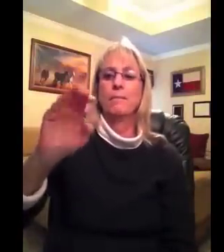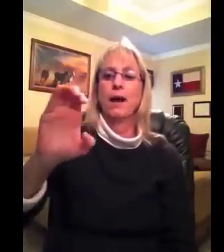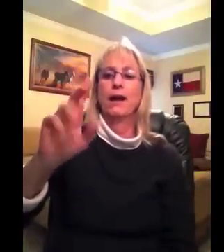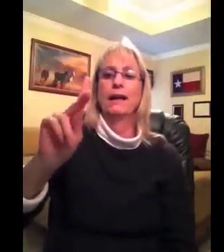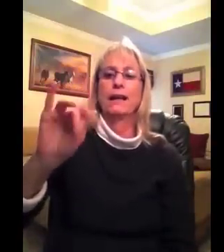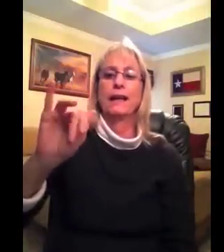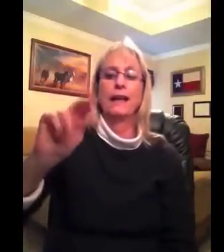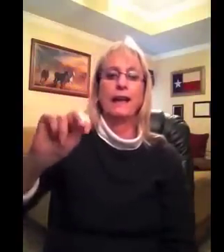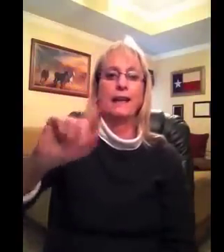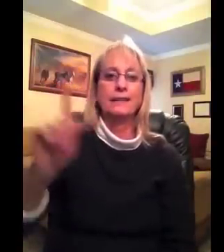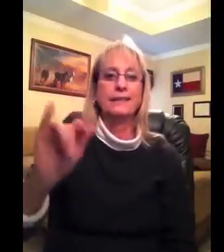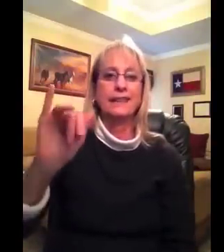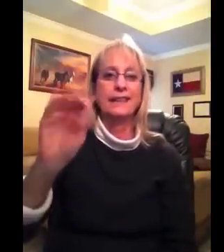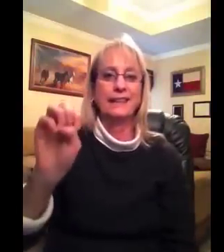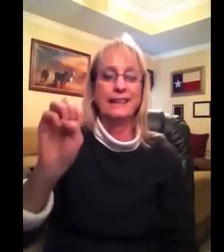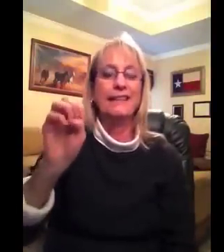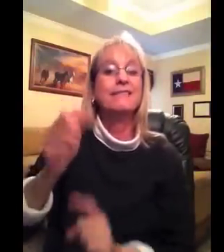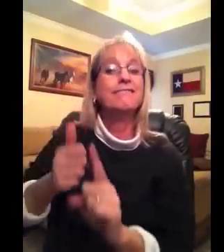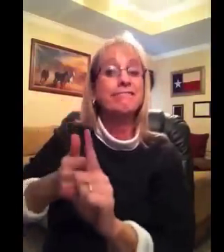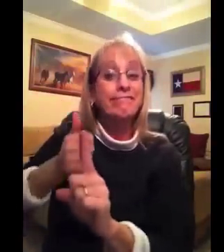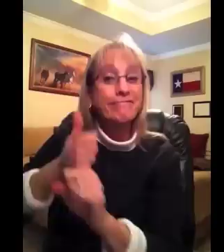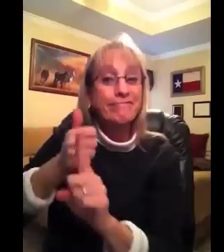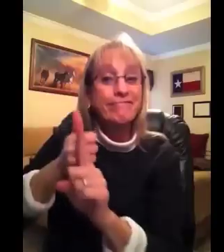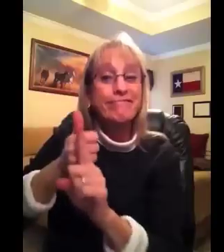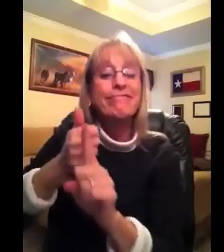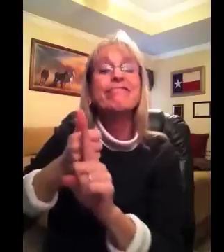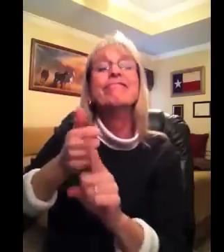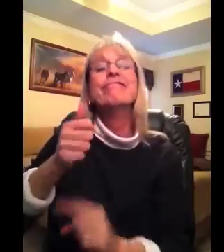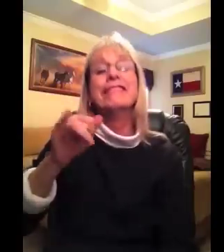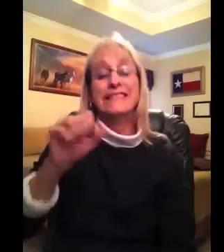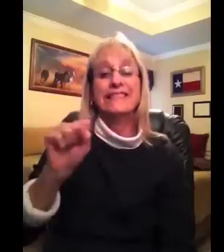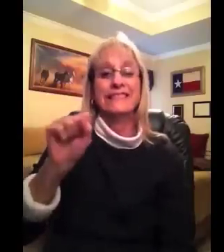Dr. Lonnie McKenzie, President,